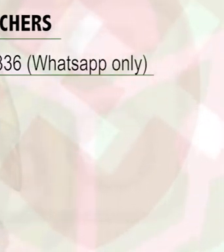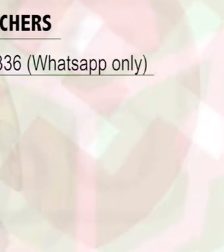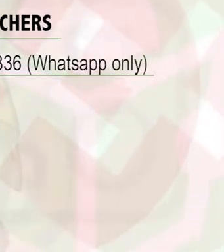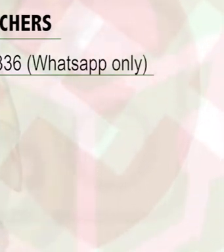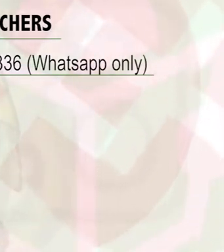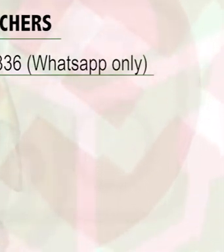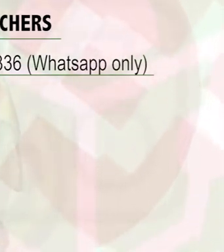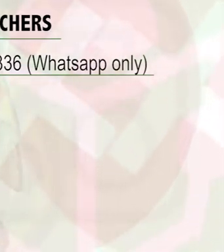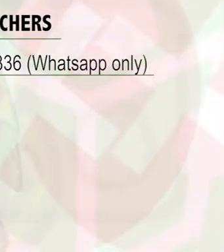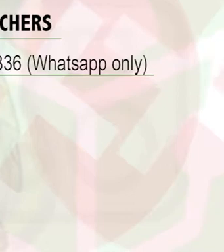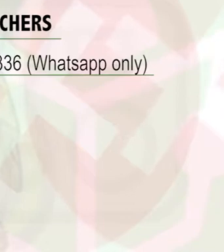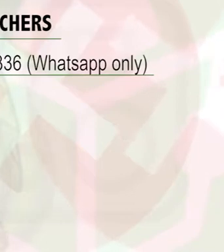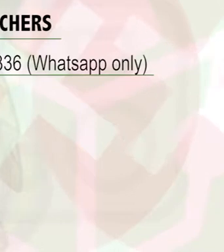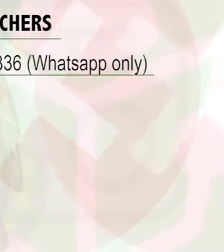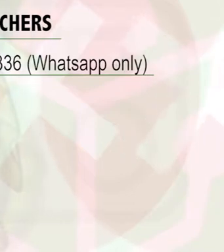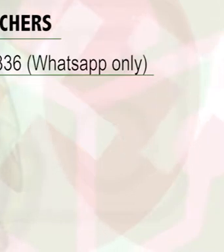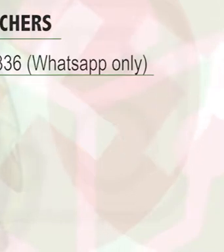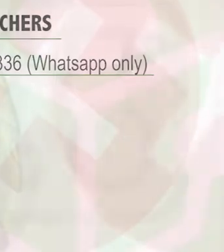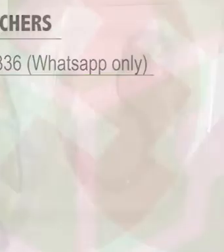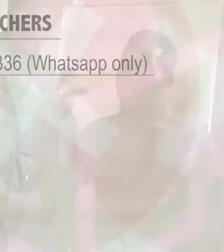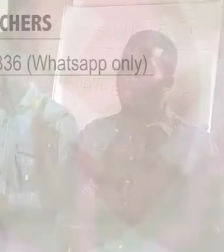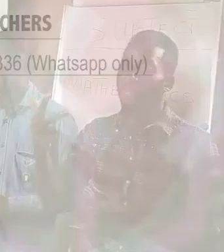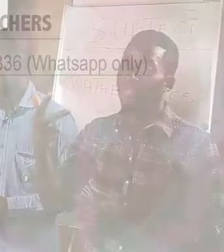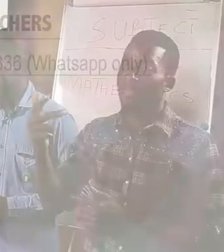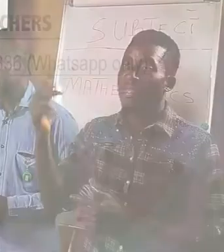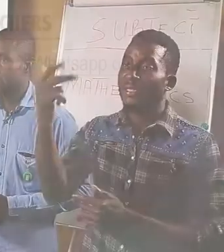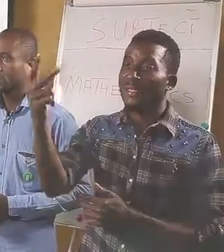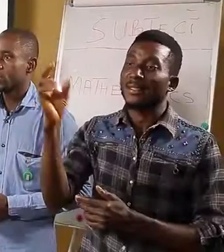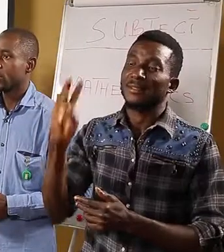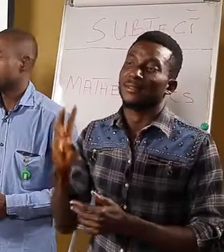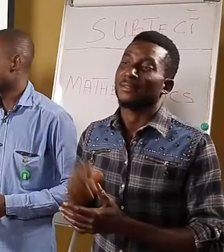62 26 43